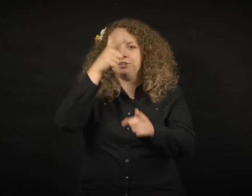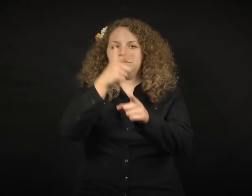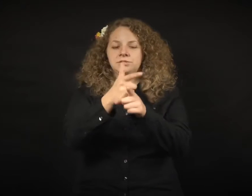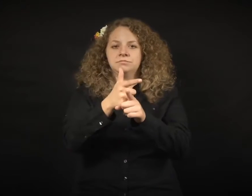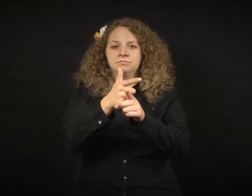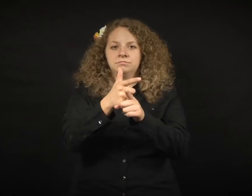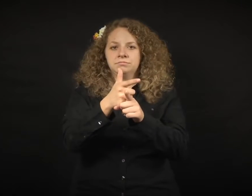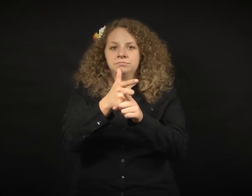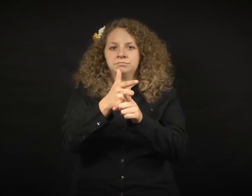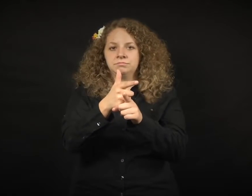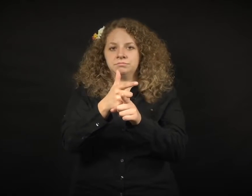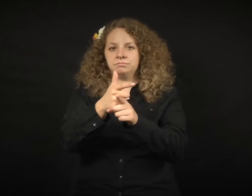Brothers,